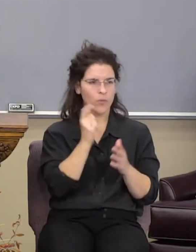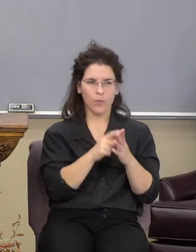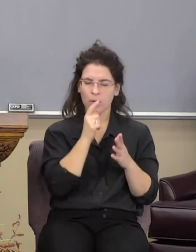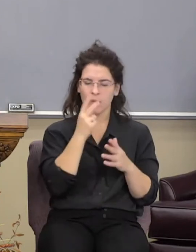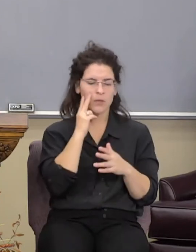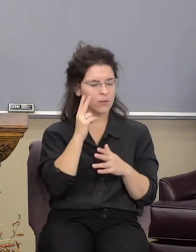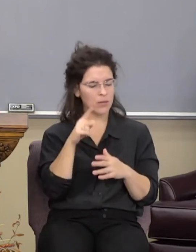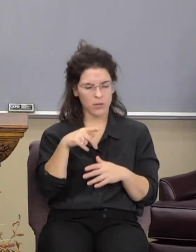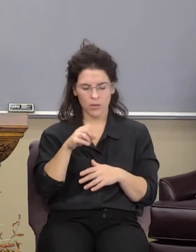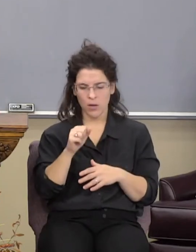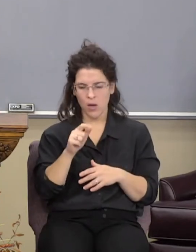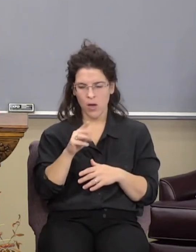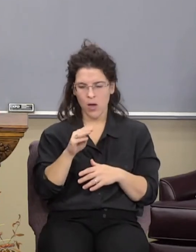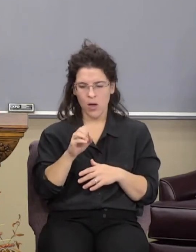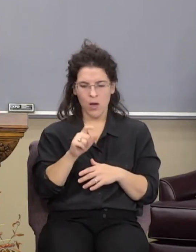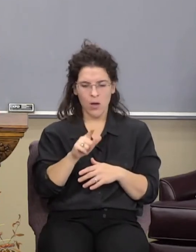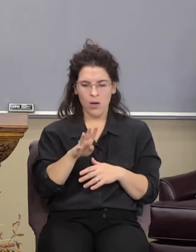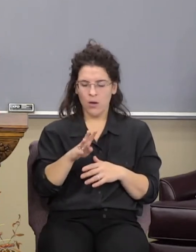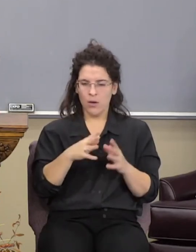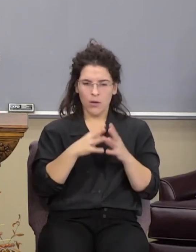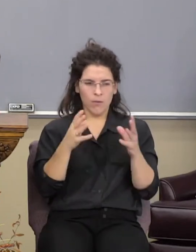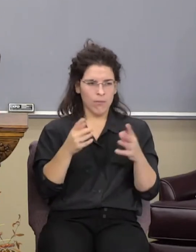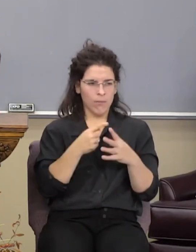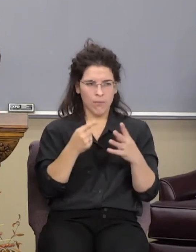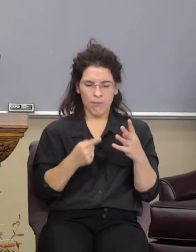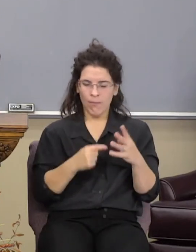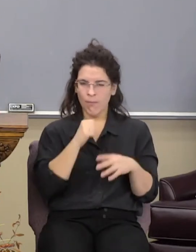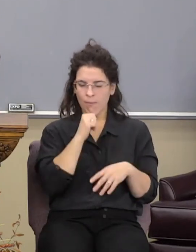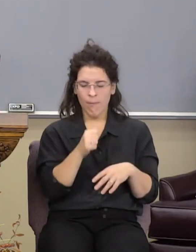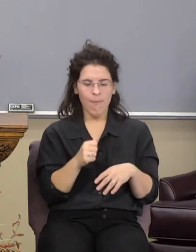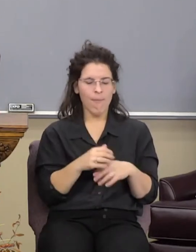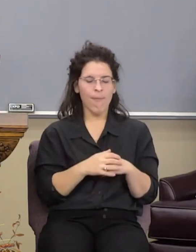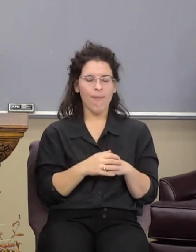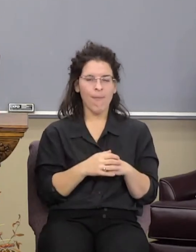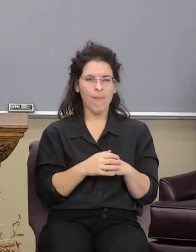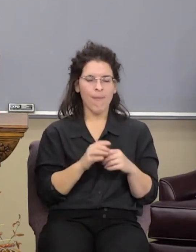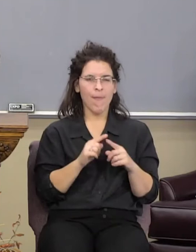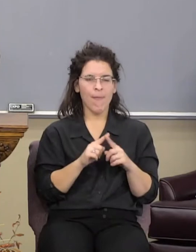chapter 24 in any great detail, but